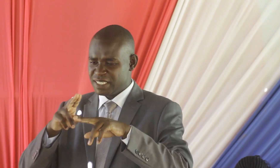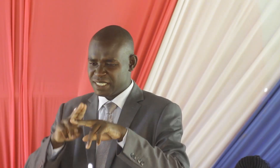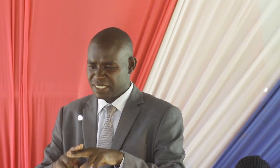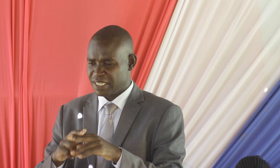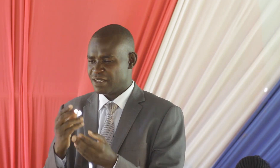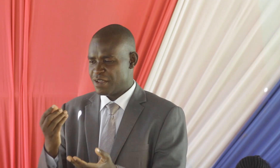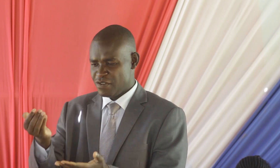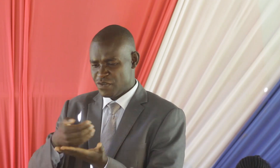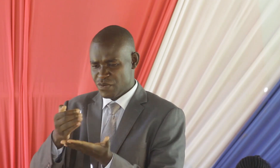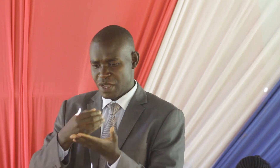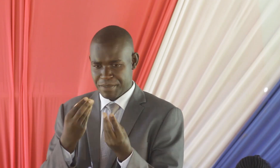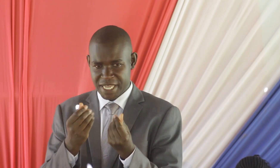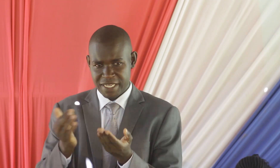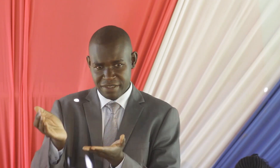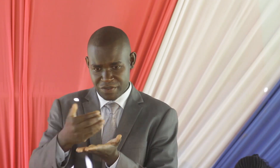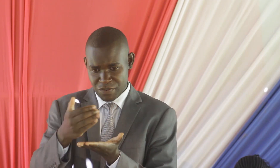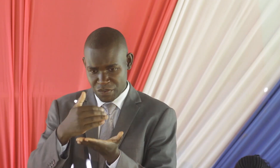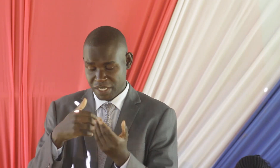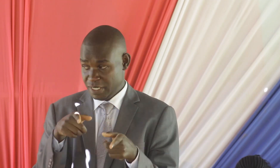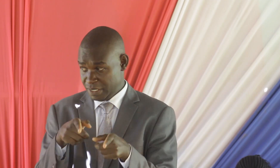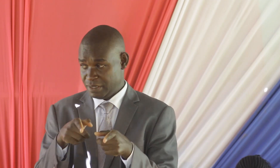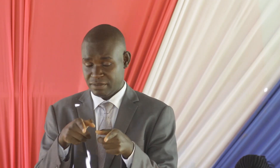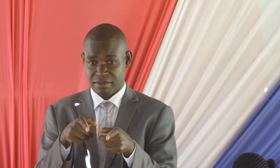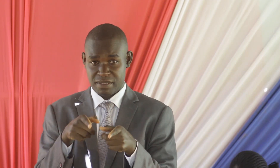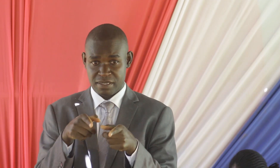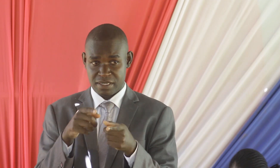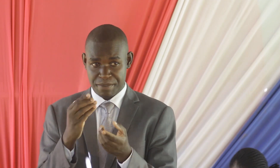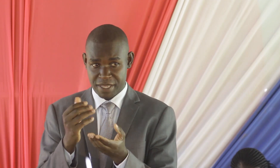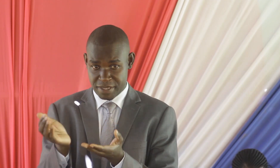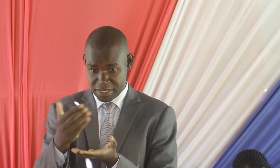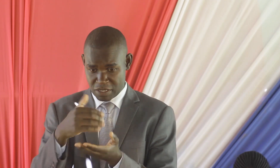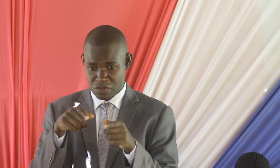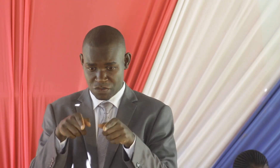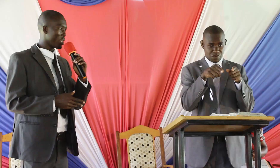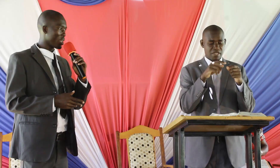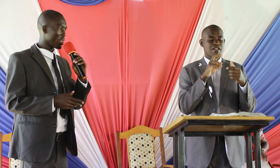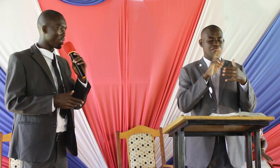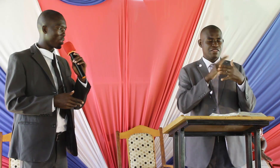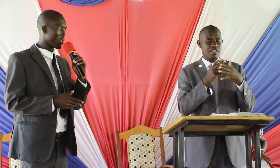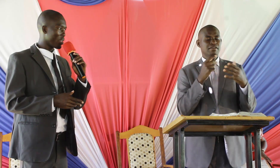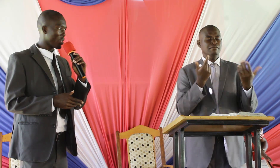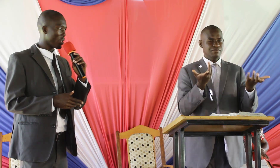Matthew sitting, collecting some finance.